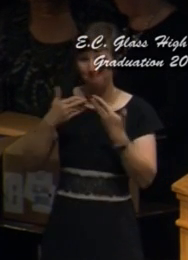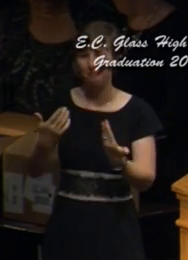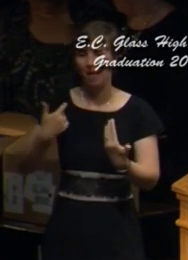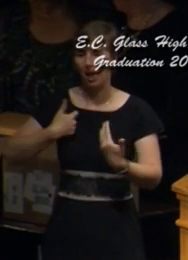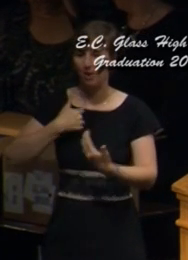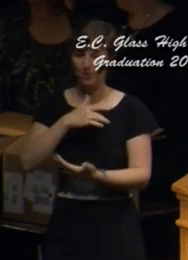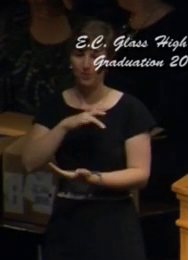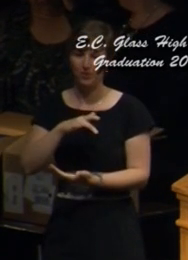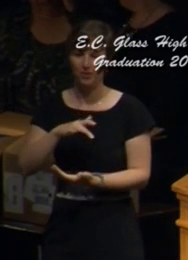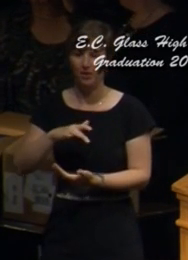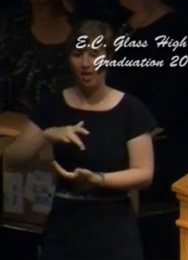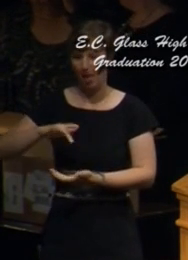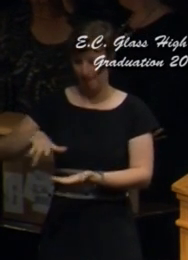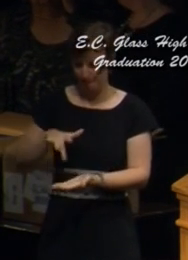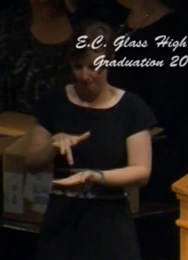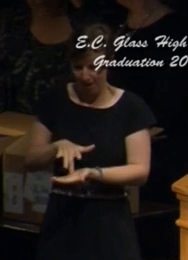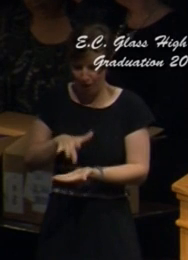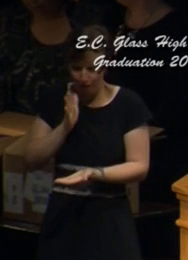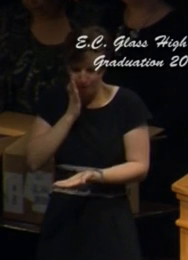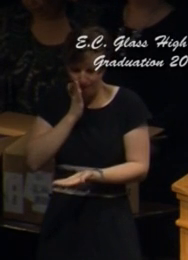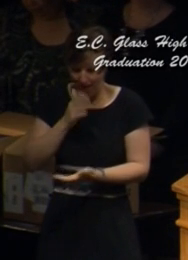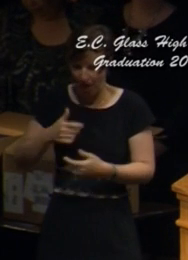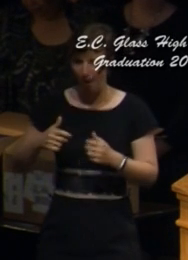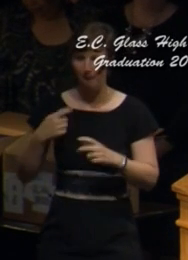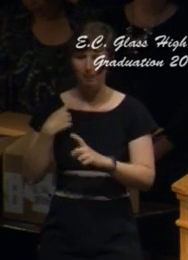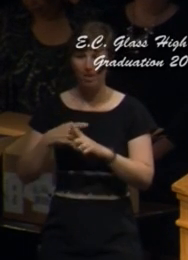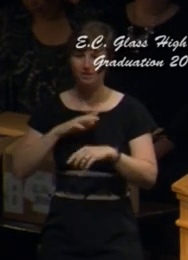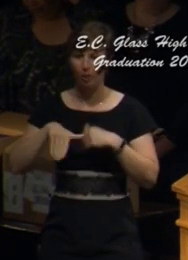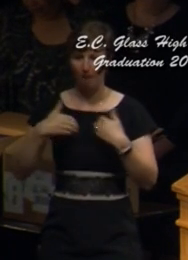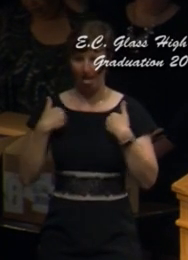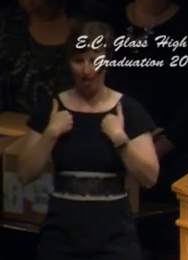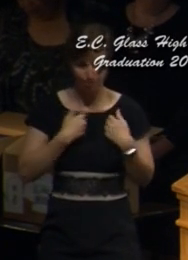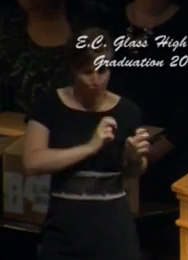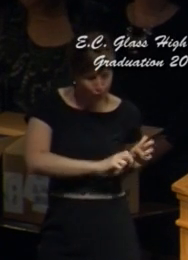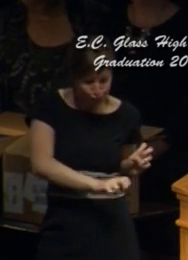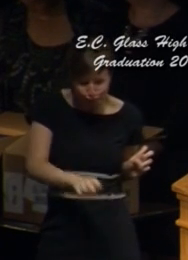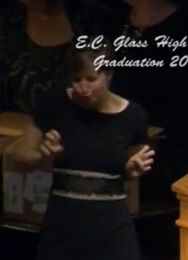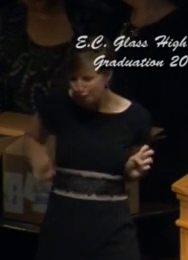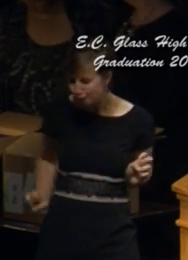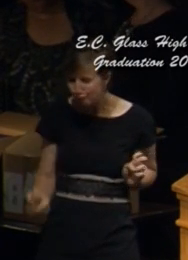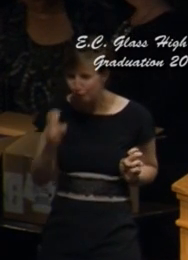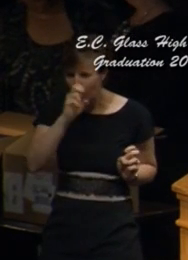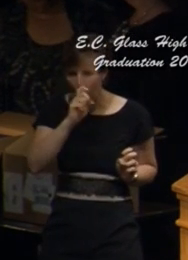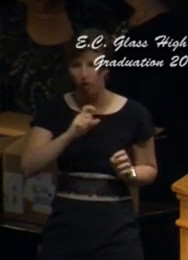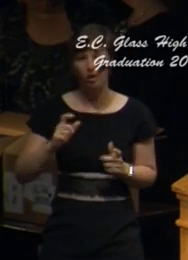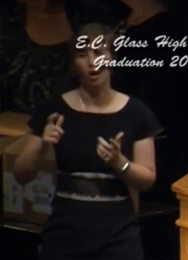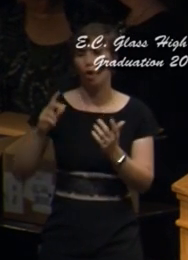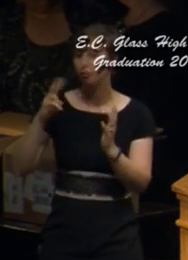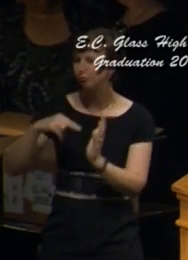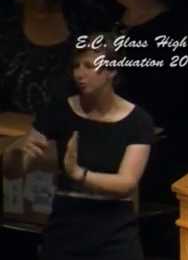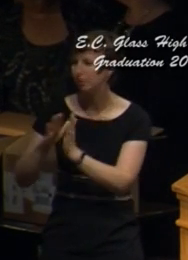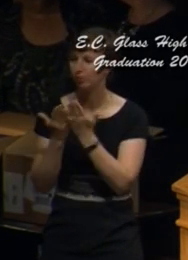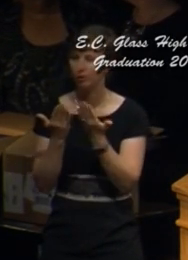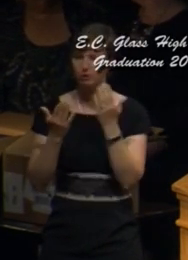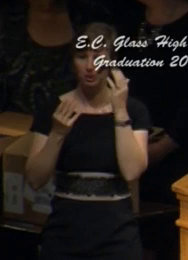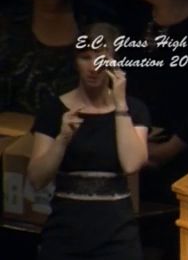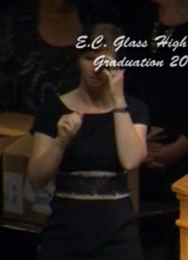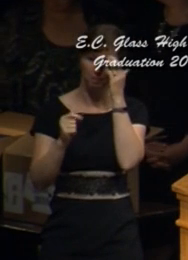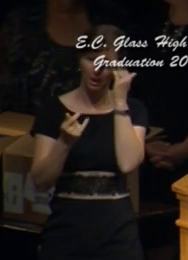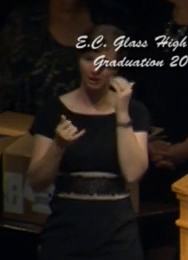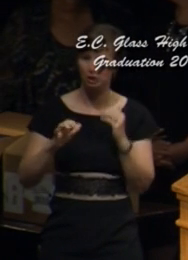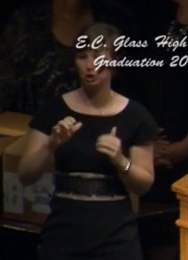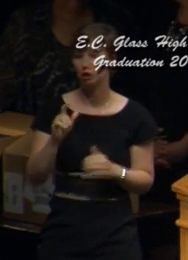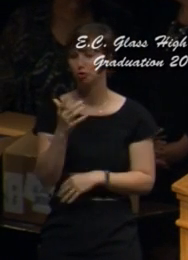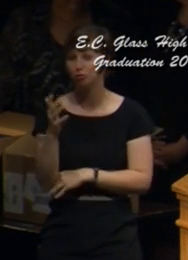middle of an army of stuffed animals and listen while she read me stories. She would read me anything from Go Dog Go to Magic Treehouse, all the way up to